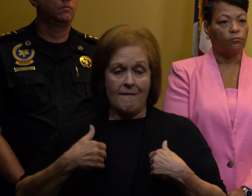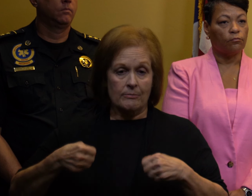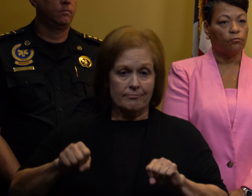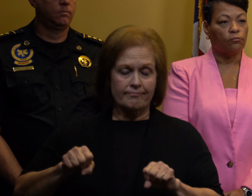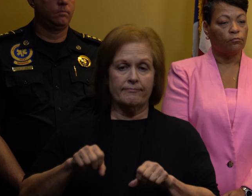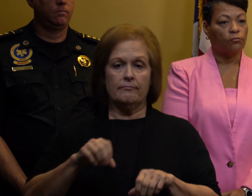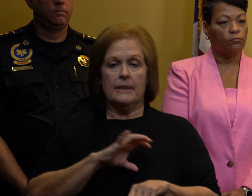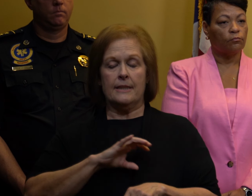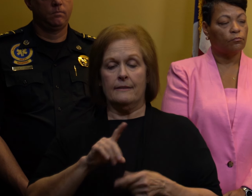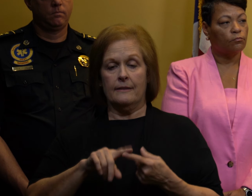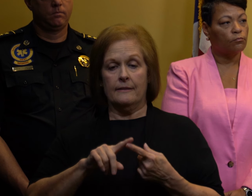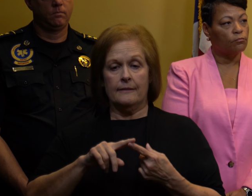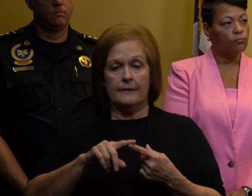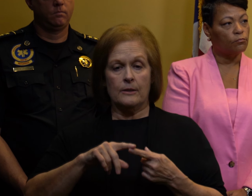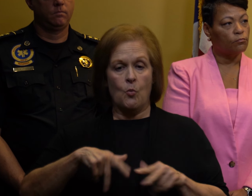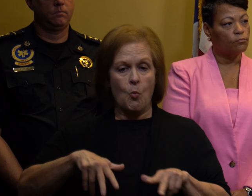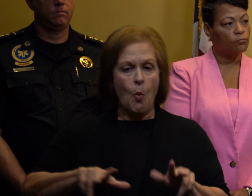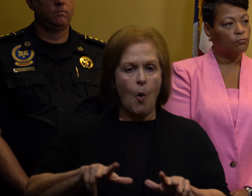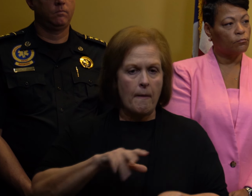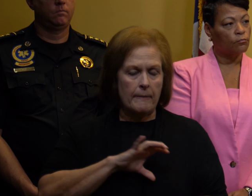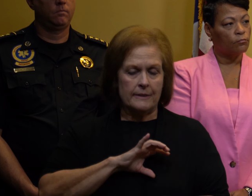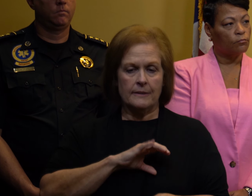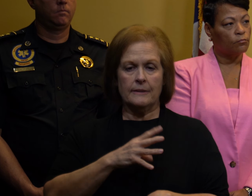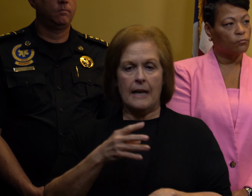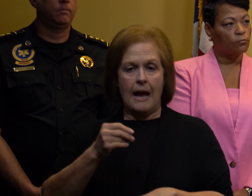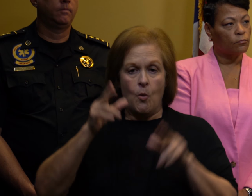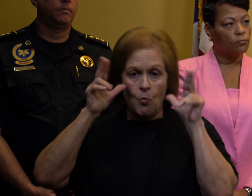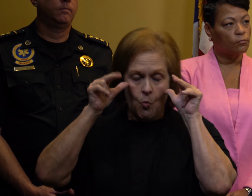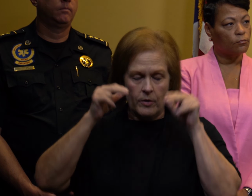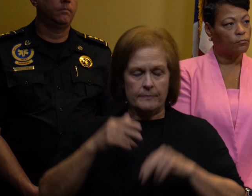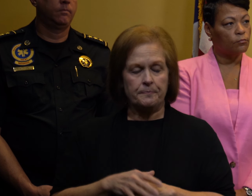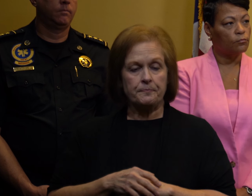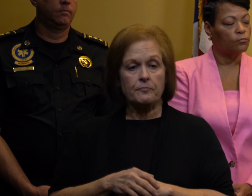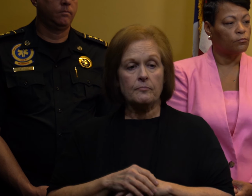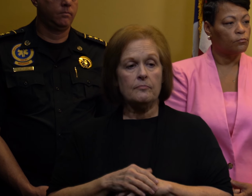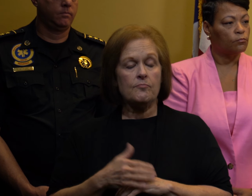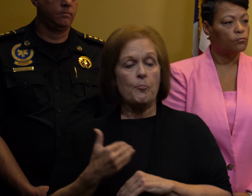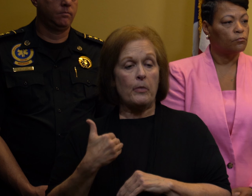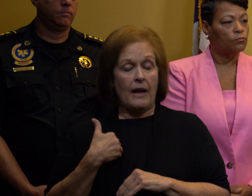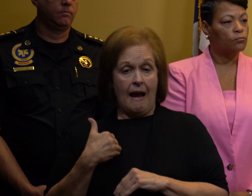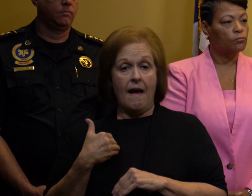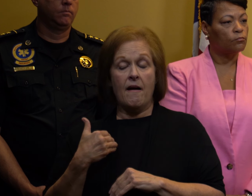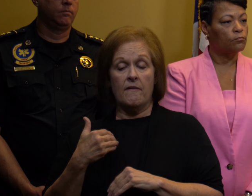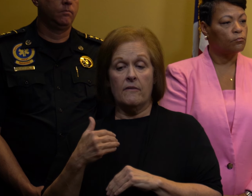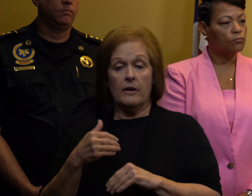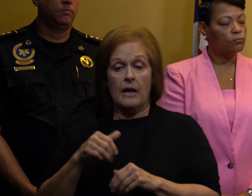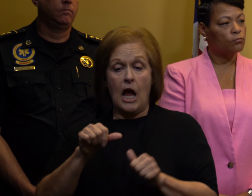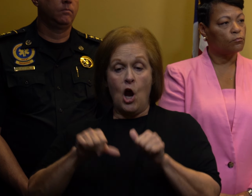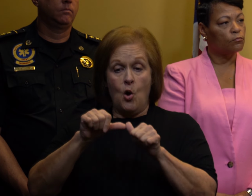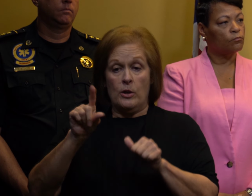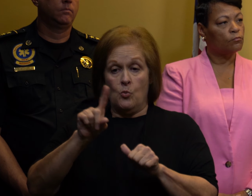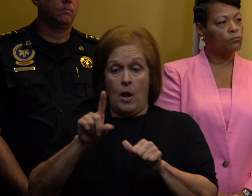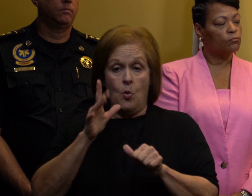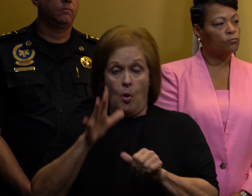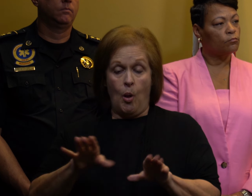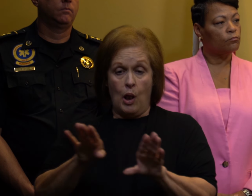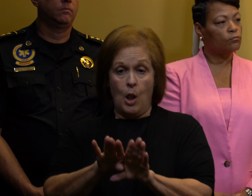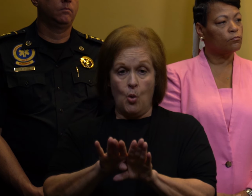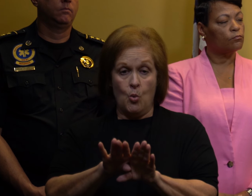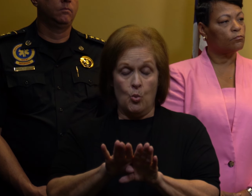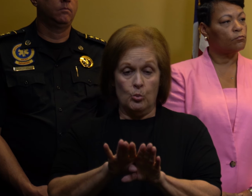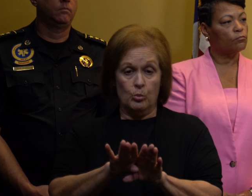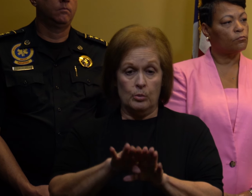beats. As far as street closures, we have our usual exterior and interior closures in the French Quarter,